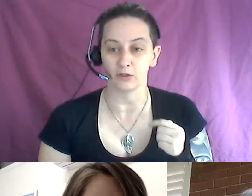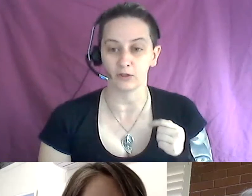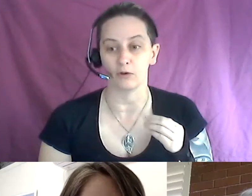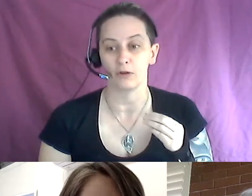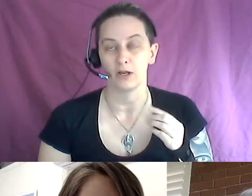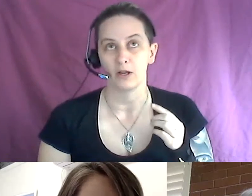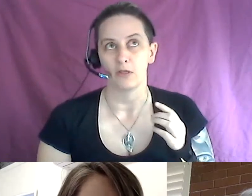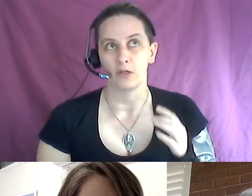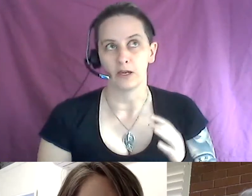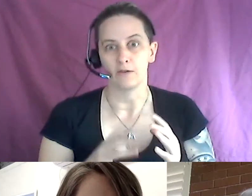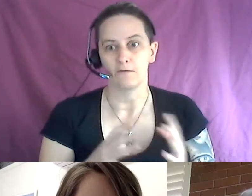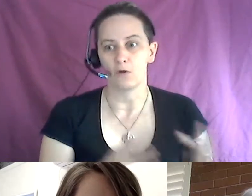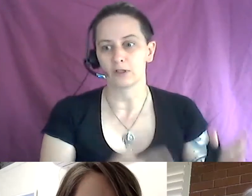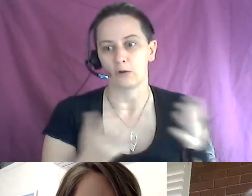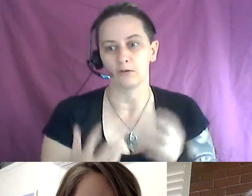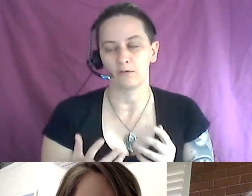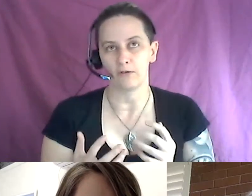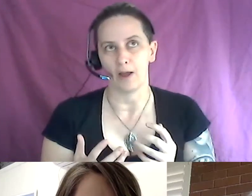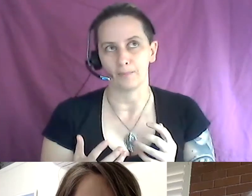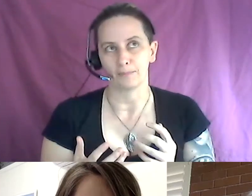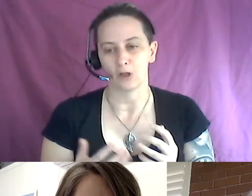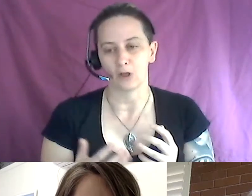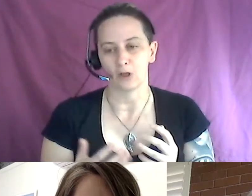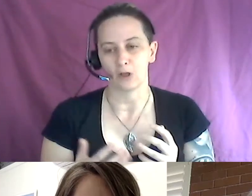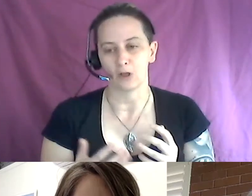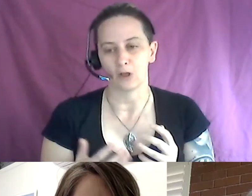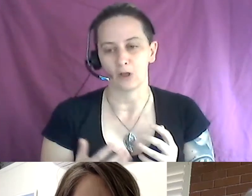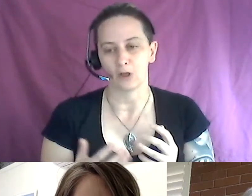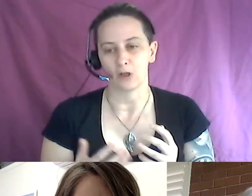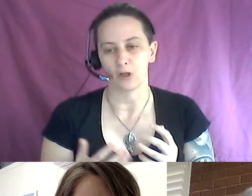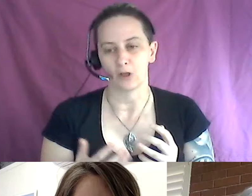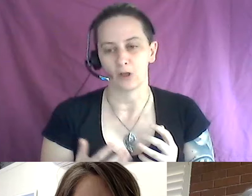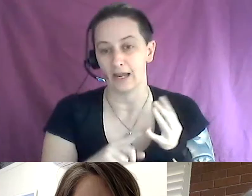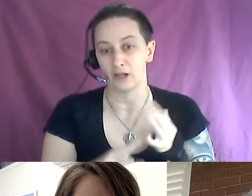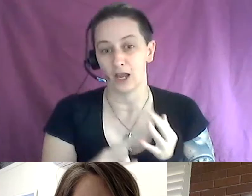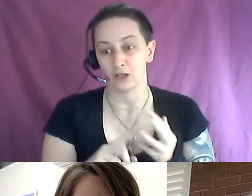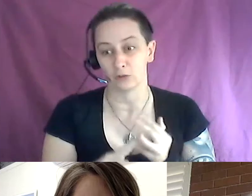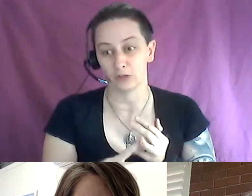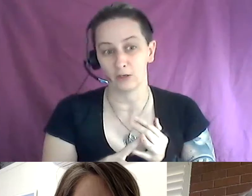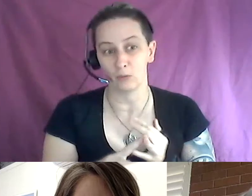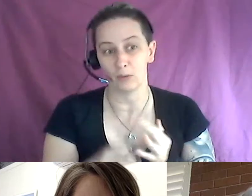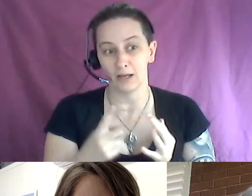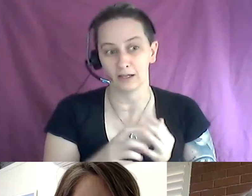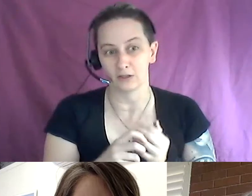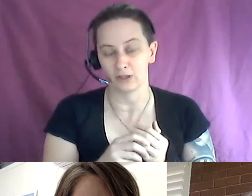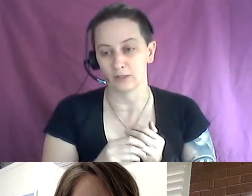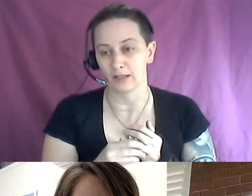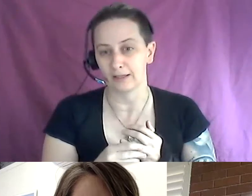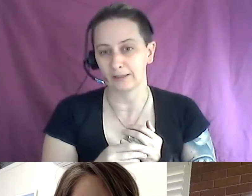schools. So the first lot of signs that were adopted often were educational, technical based, as Janine was